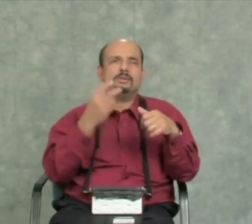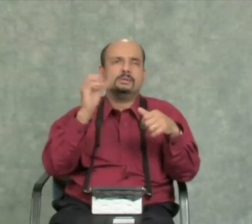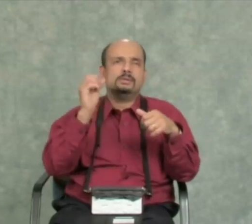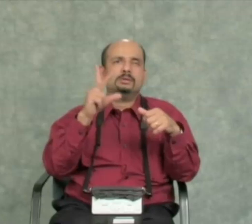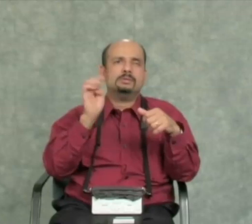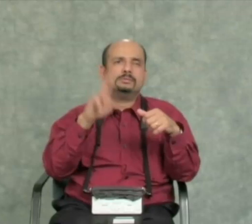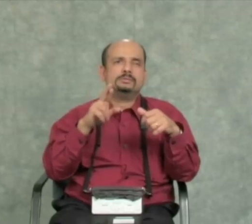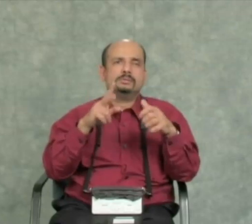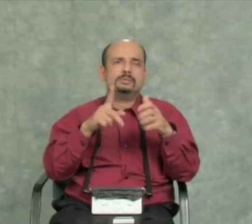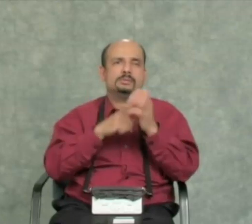computer.